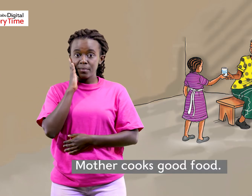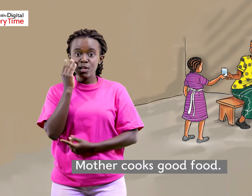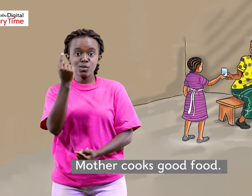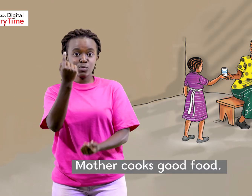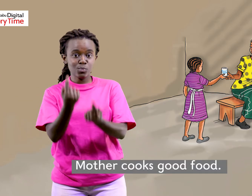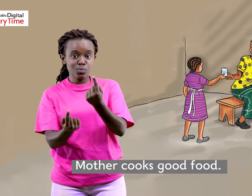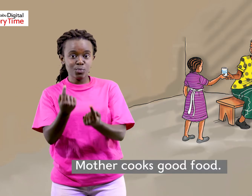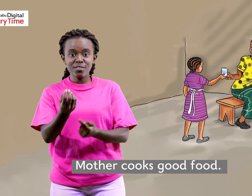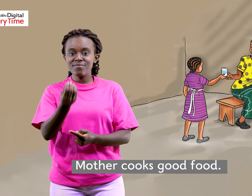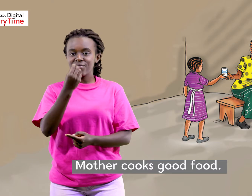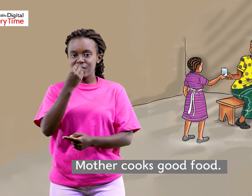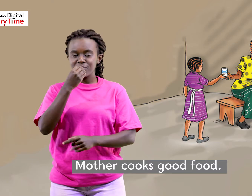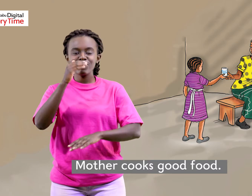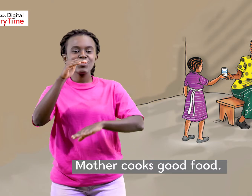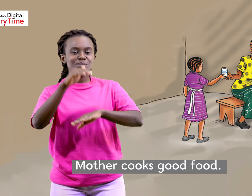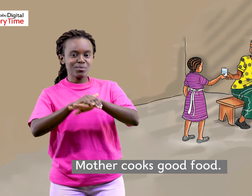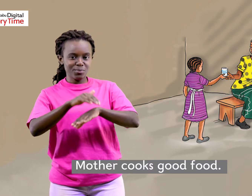Mother cooks good food.